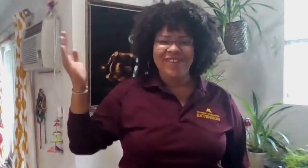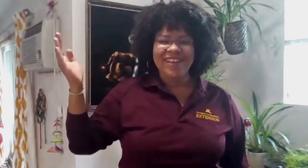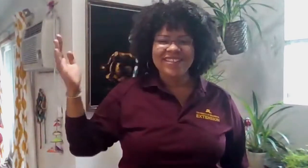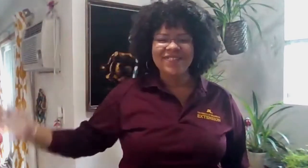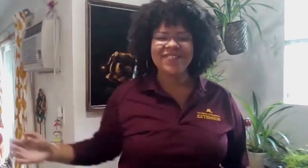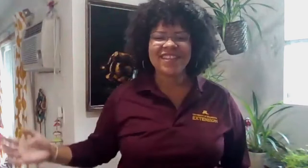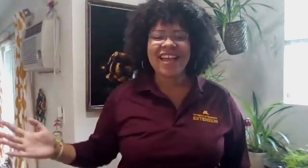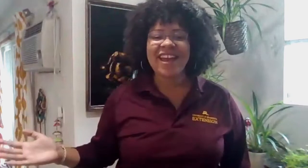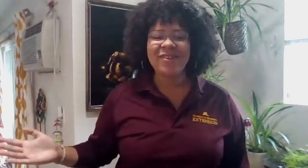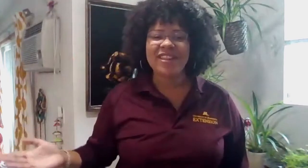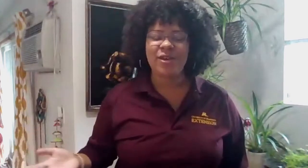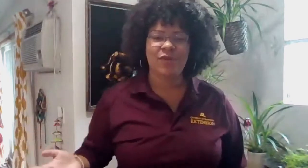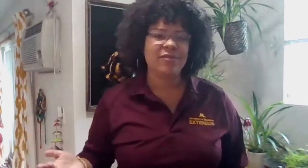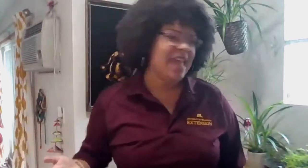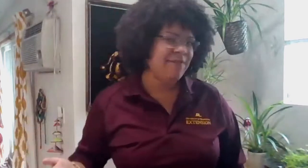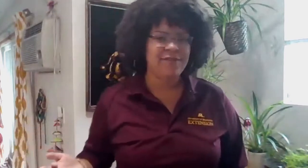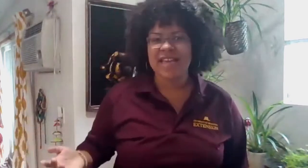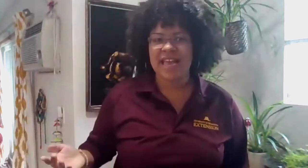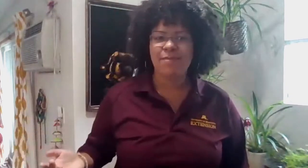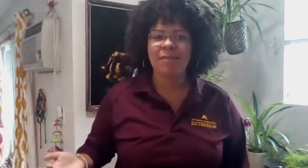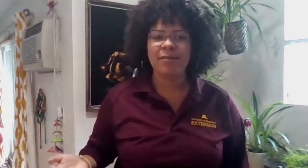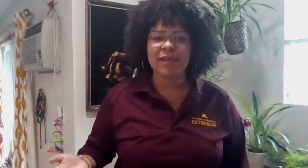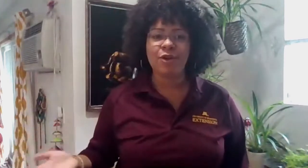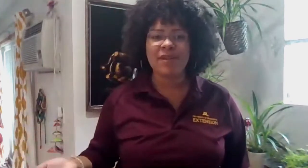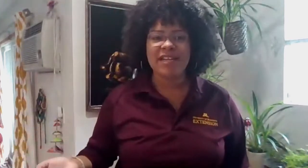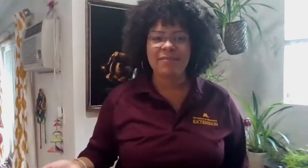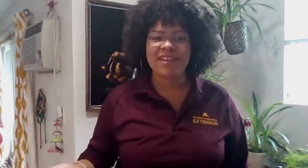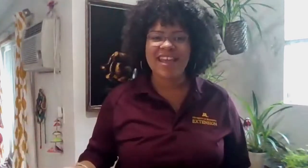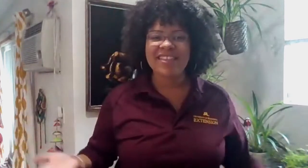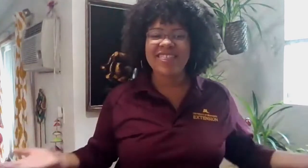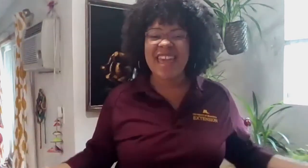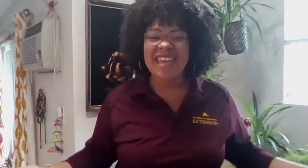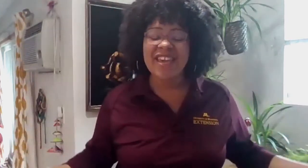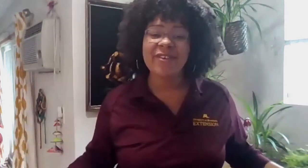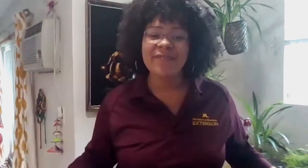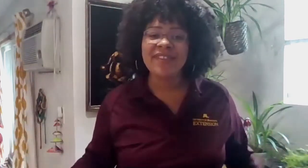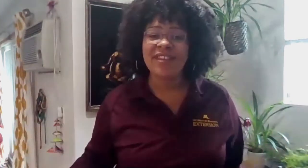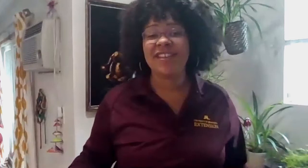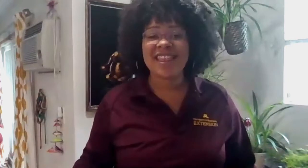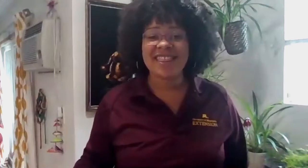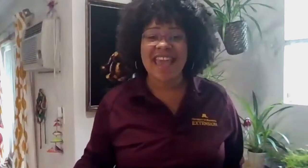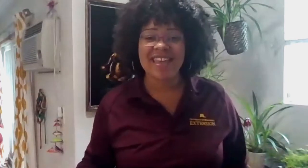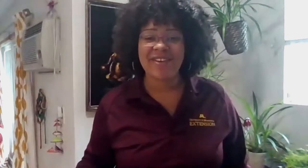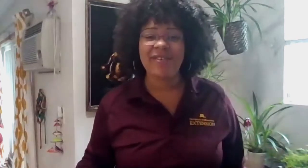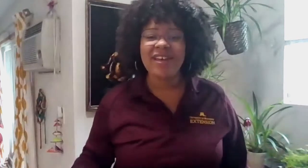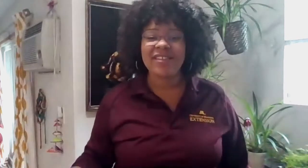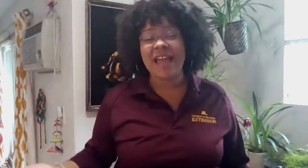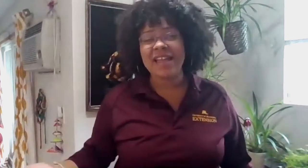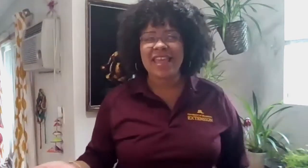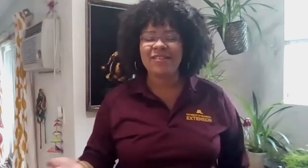Perfect. Another one that you will use every day, probably so many times a day, is thank you. You can say thank you, sign thank you to